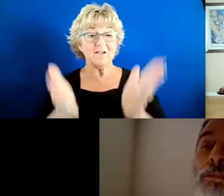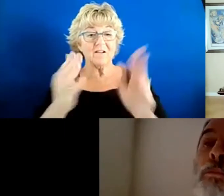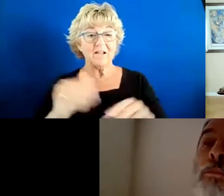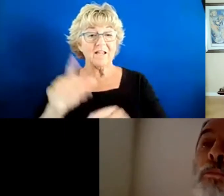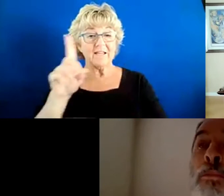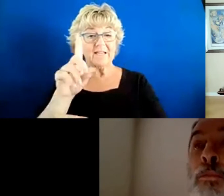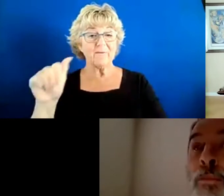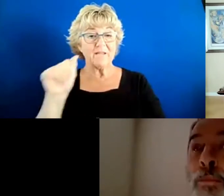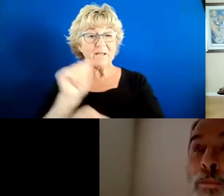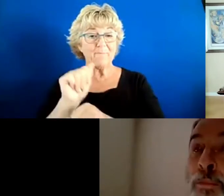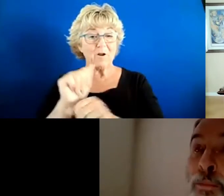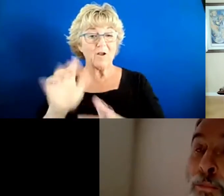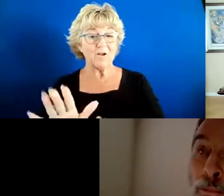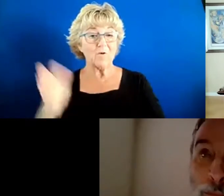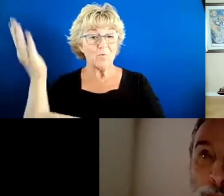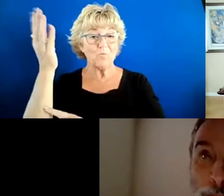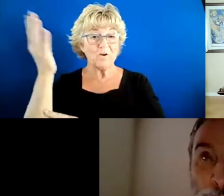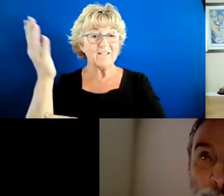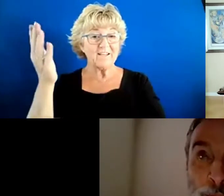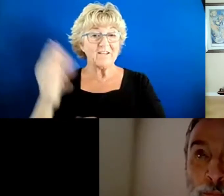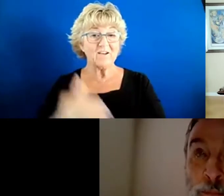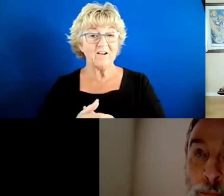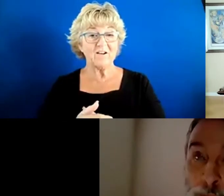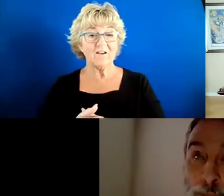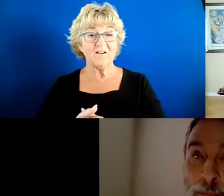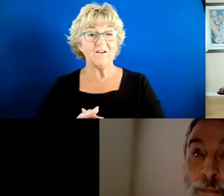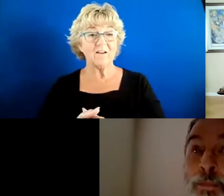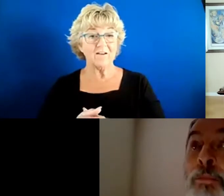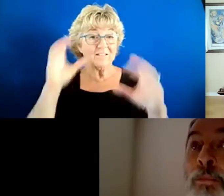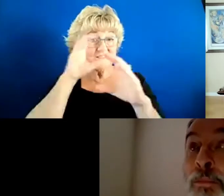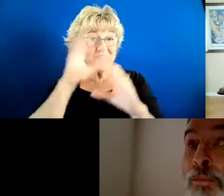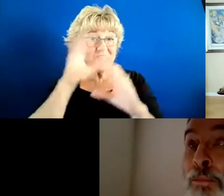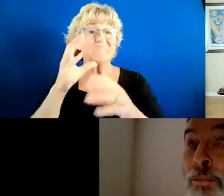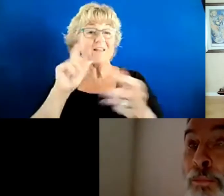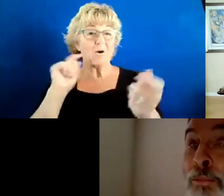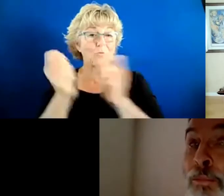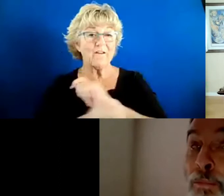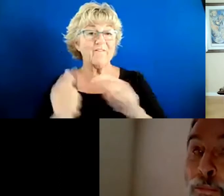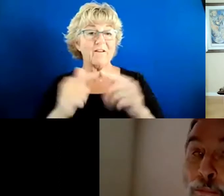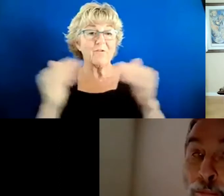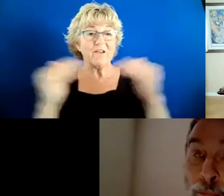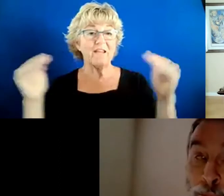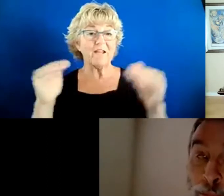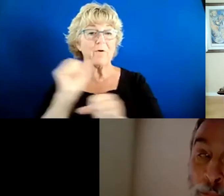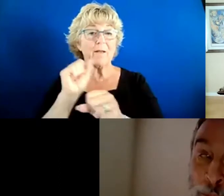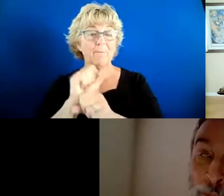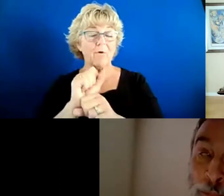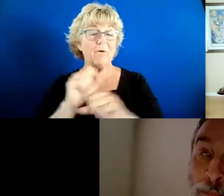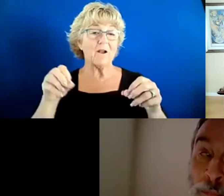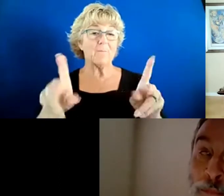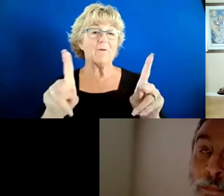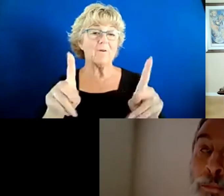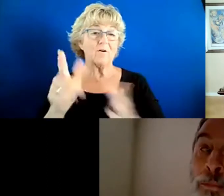disability employment presentation rate, sought and obtained revision to equal employment opportunity laws